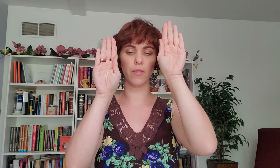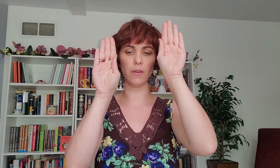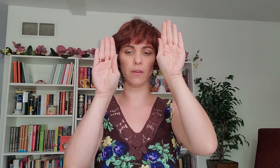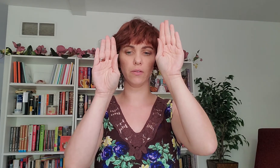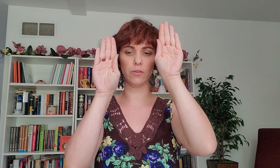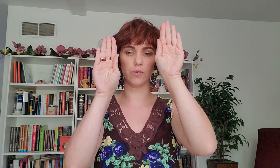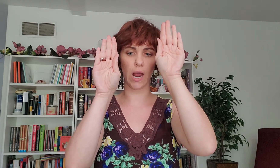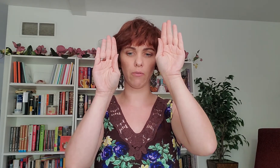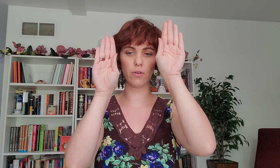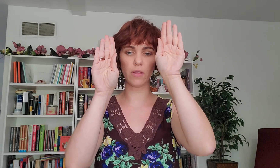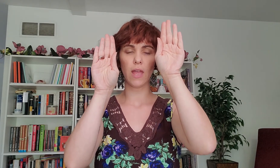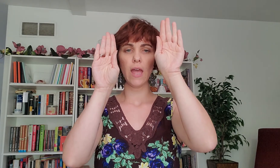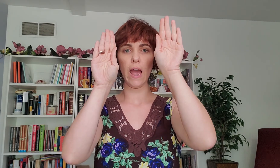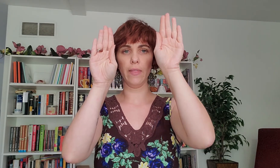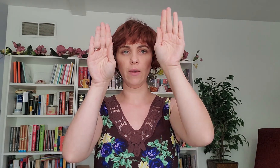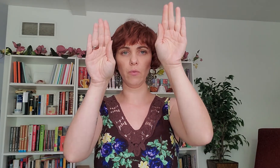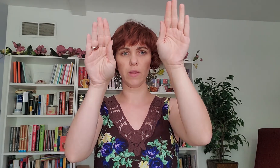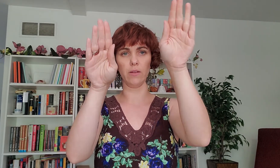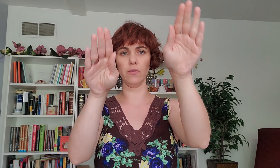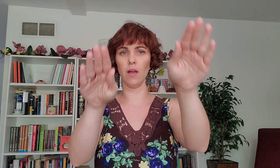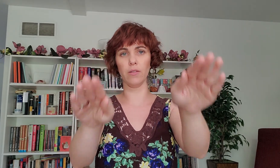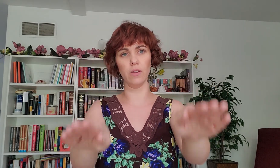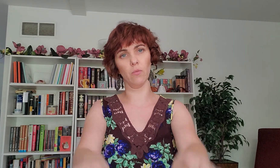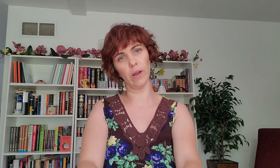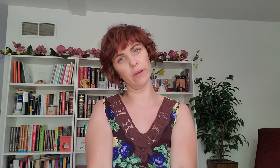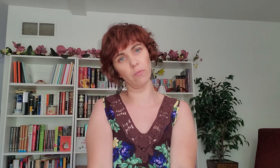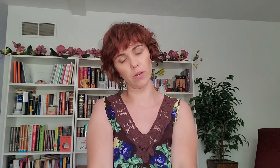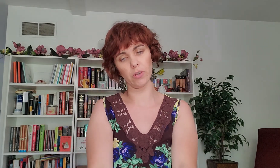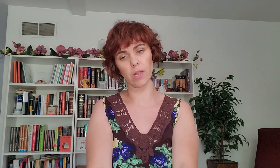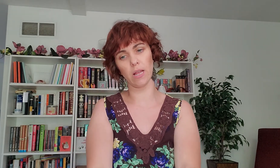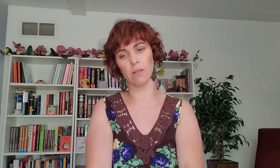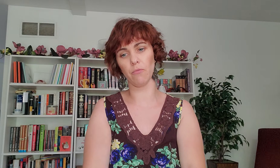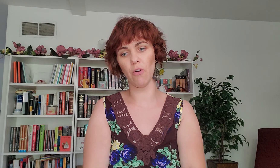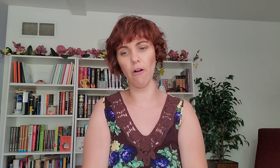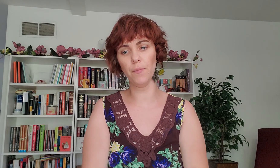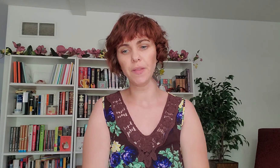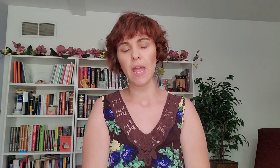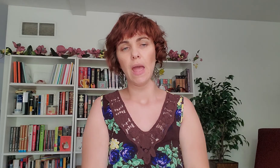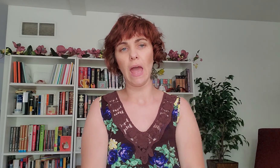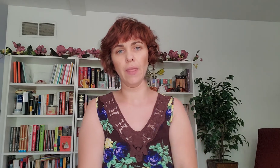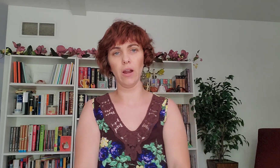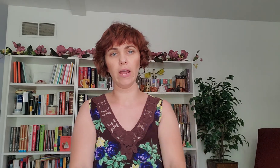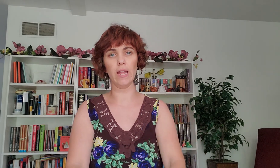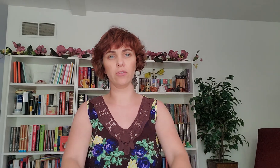the 2 towers. And then when we say 2001, we just let them fall. And then our hands